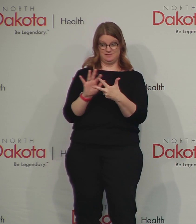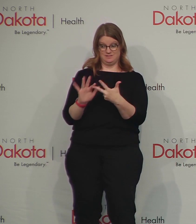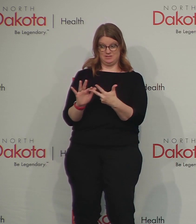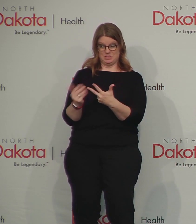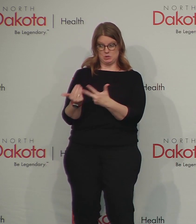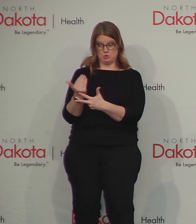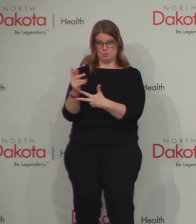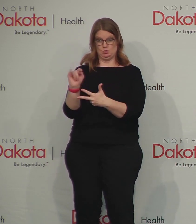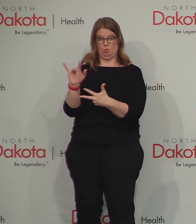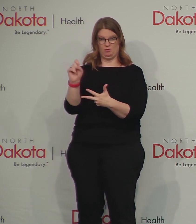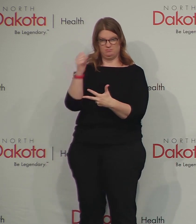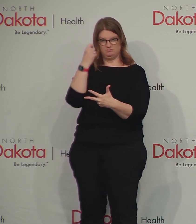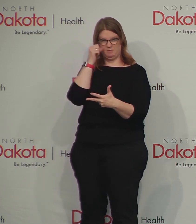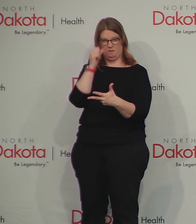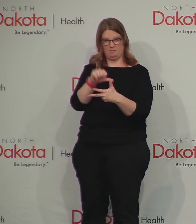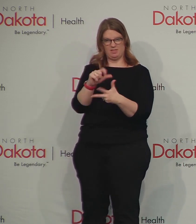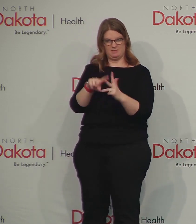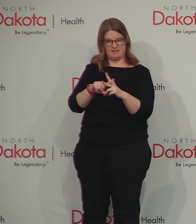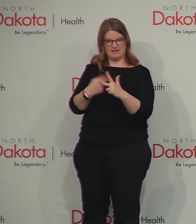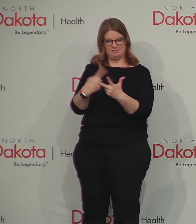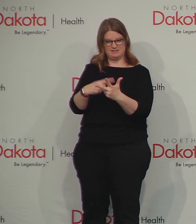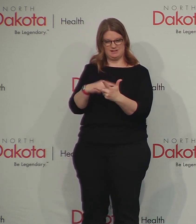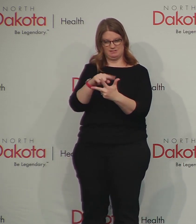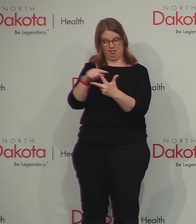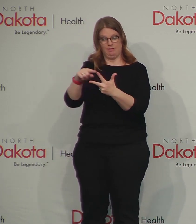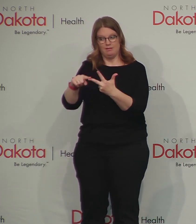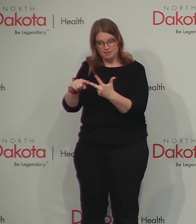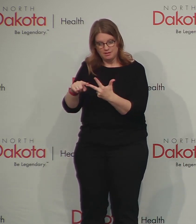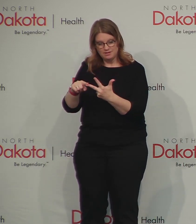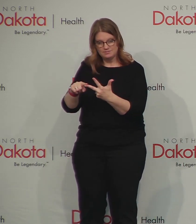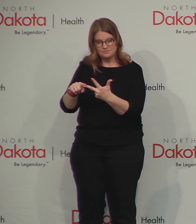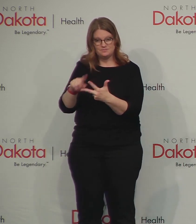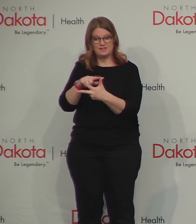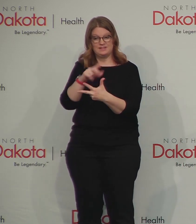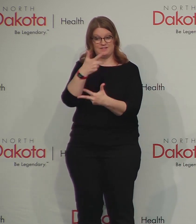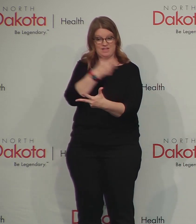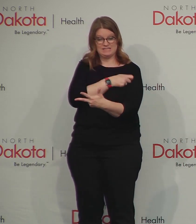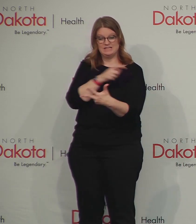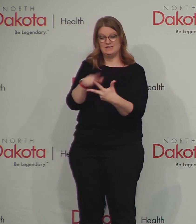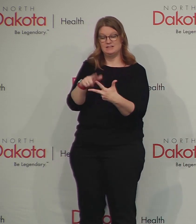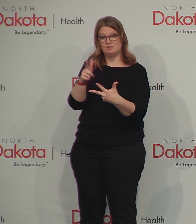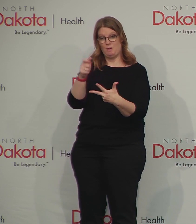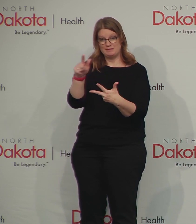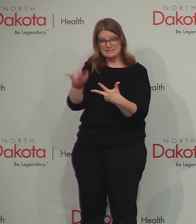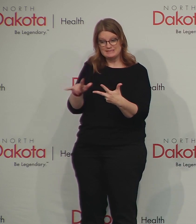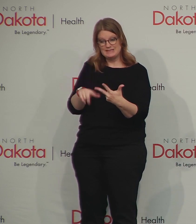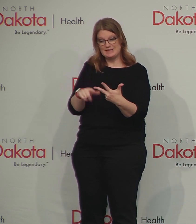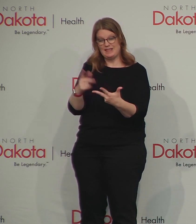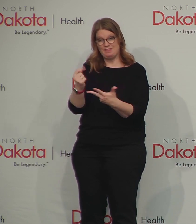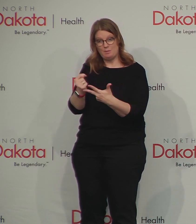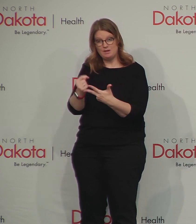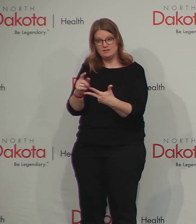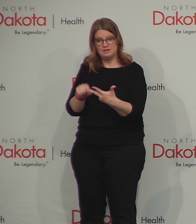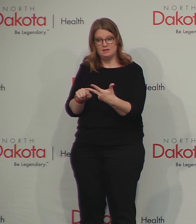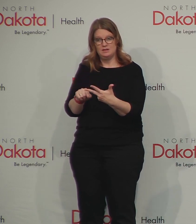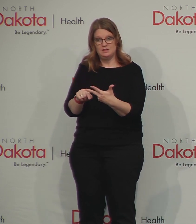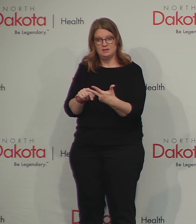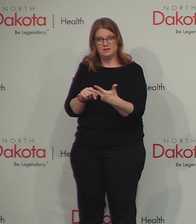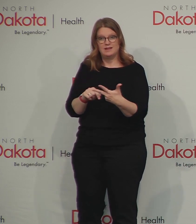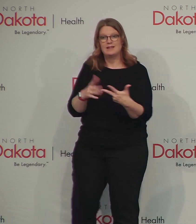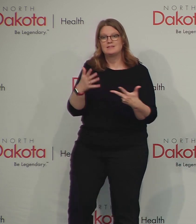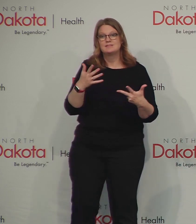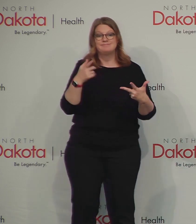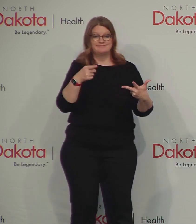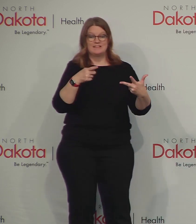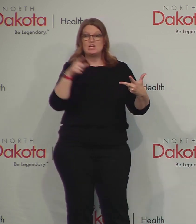tools take into effect and really gain traction, the vaccine, the rapid testing, the therapeutics, the biggest tool we have is the choices that individuals